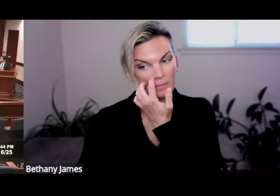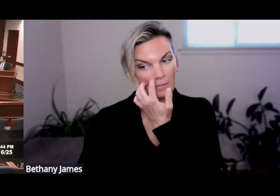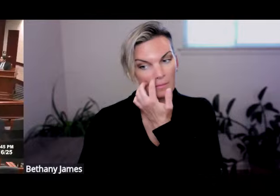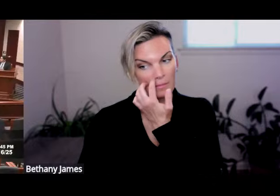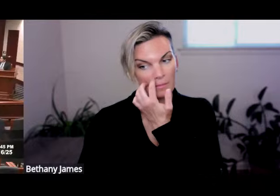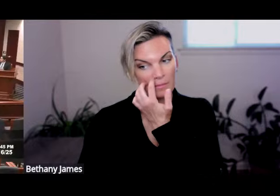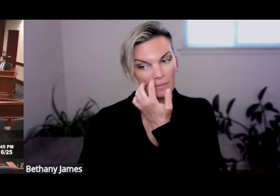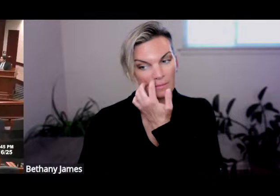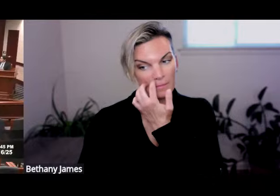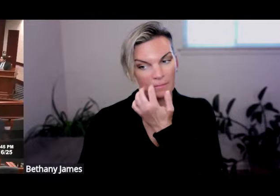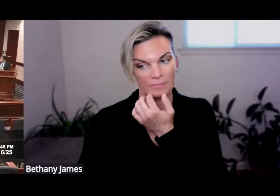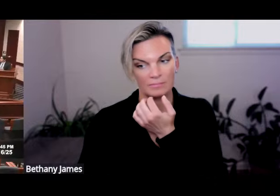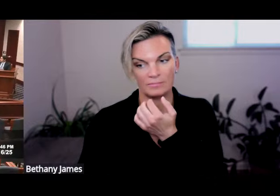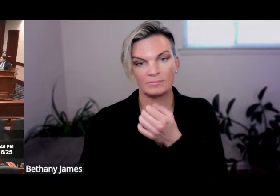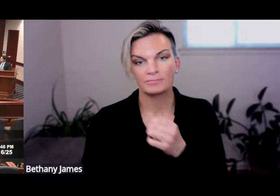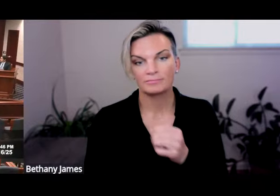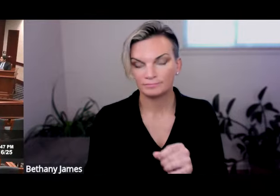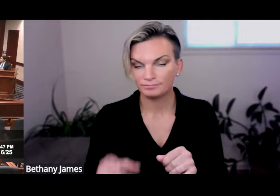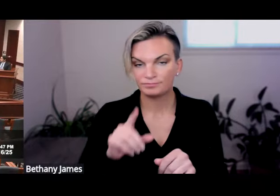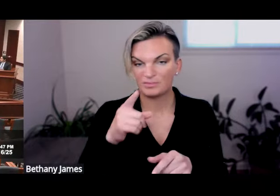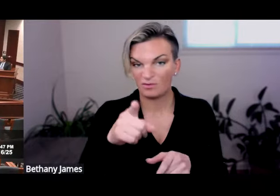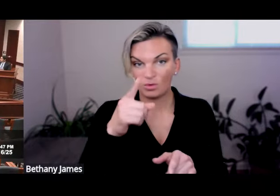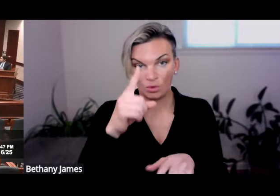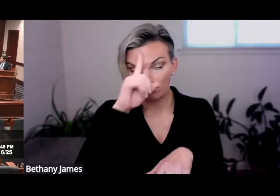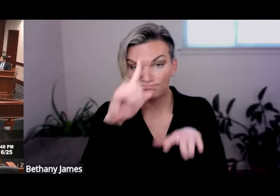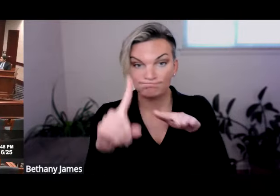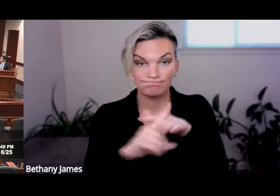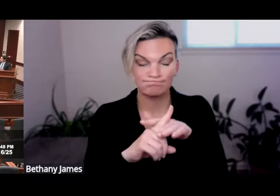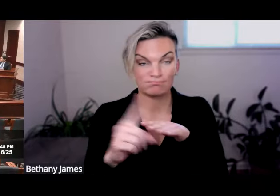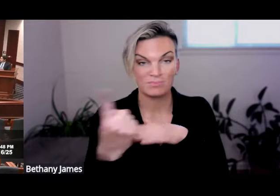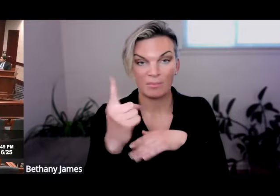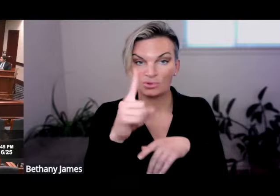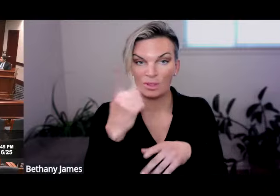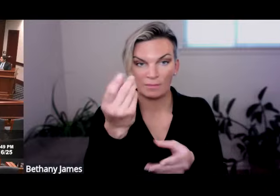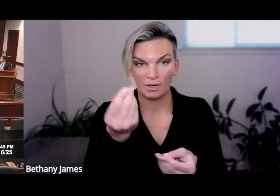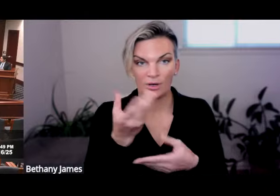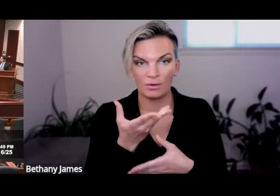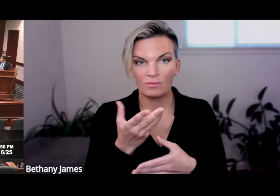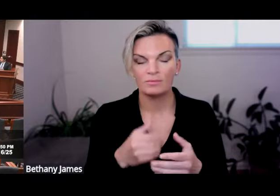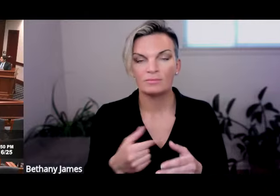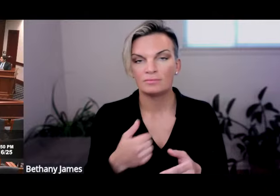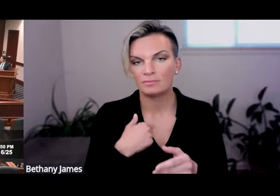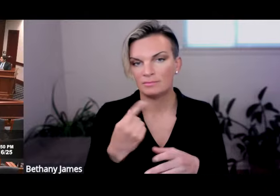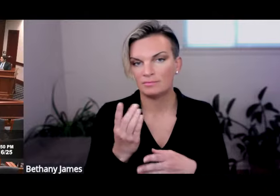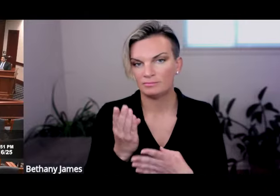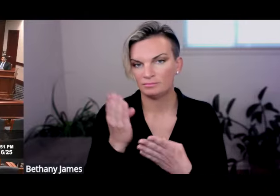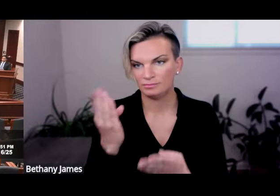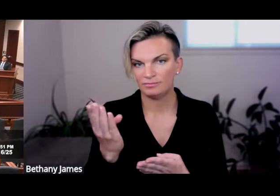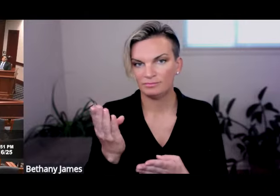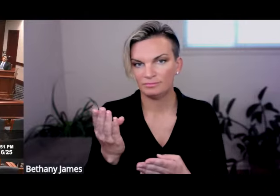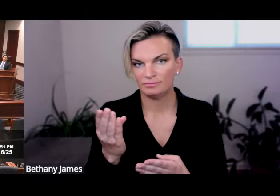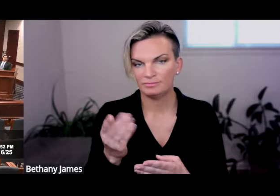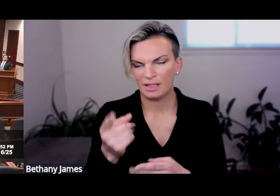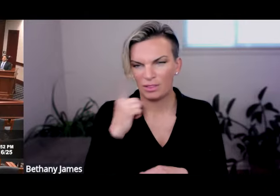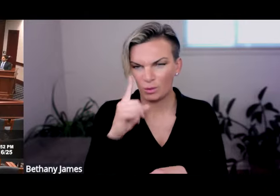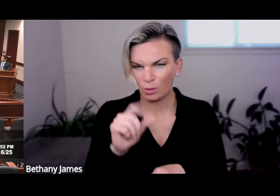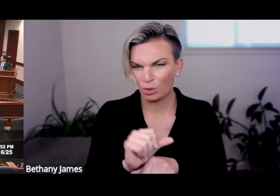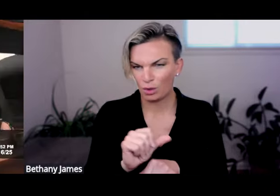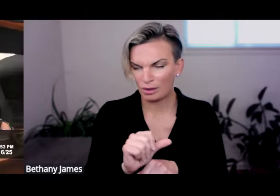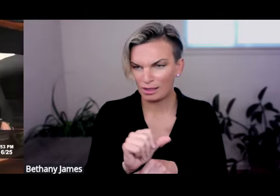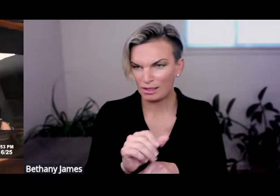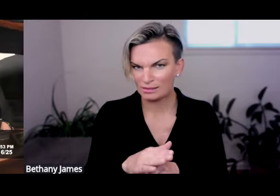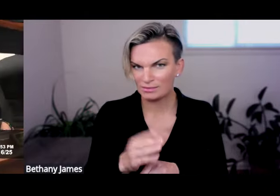If you think of anything, I guess, in between, let us know. Send it out. Yes. Yeah, the one thing that I had suggested and that I think you're working on is having